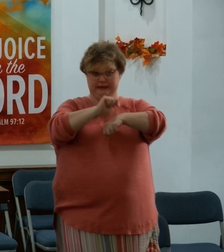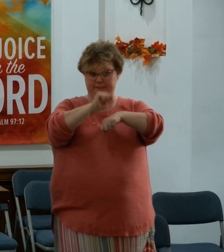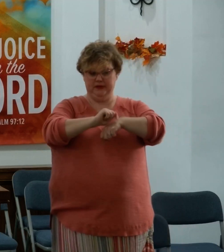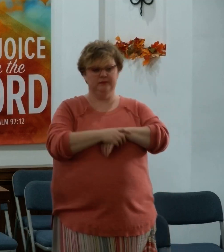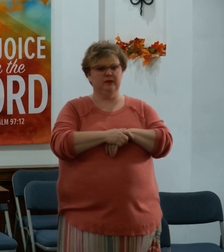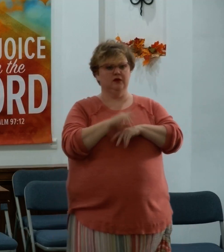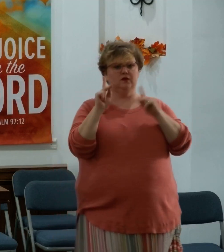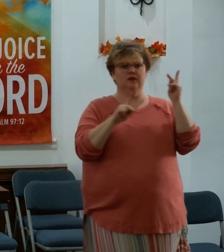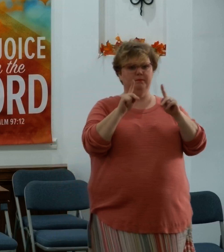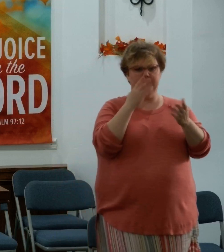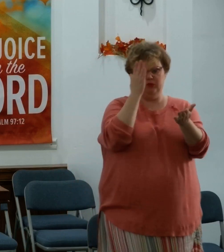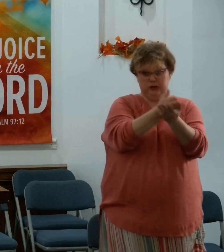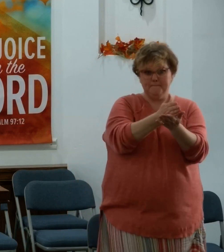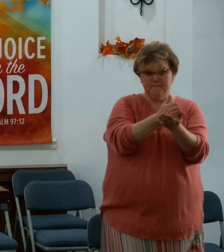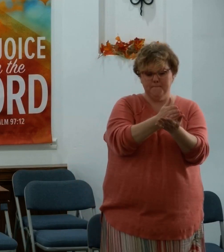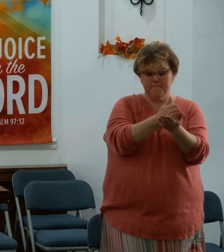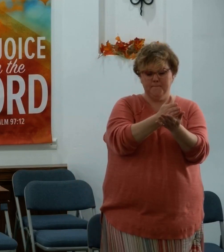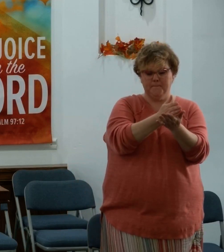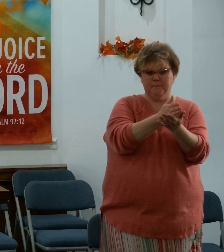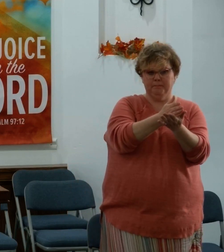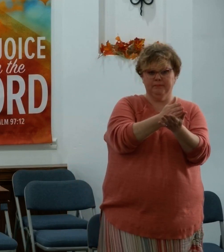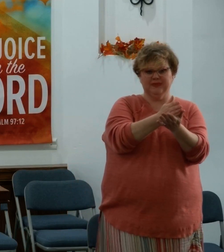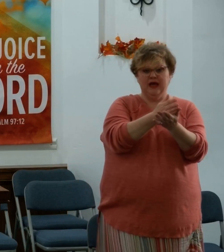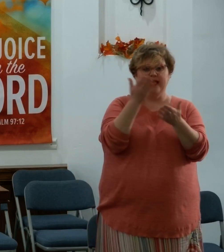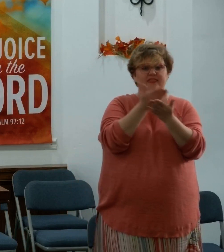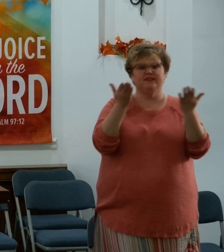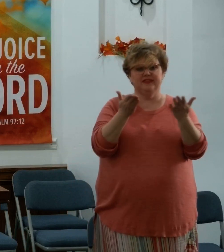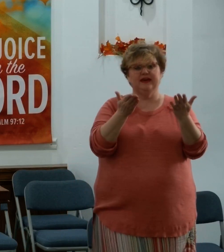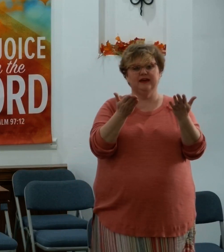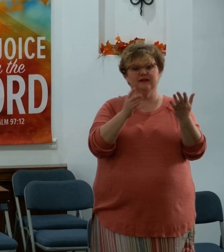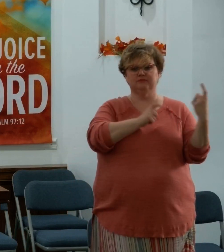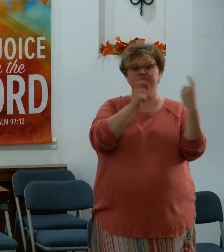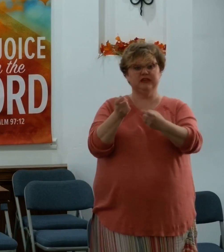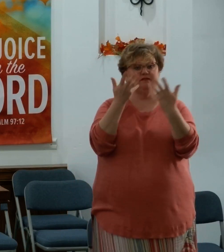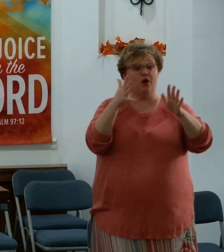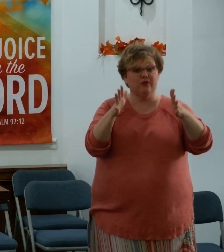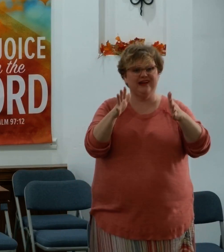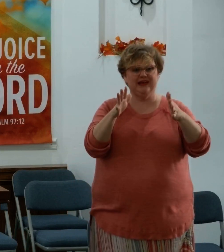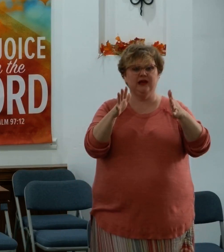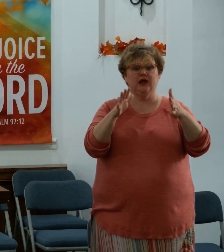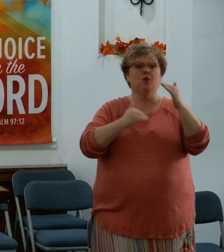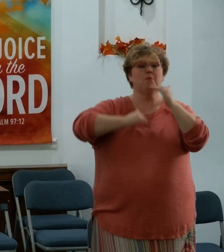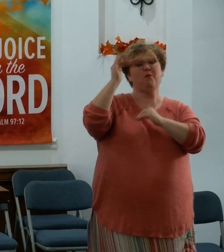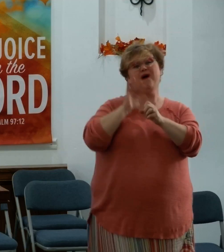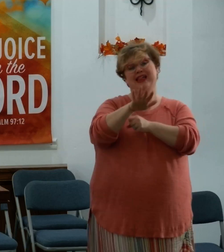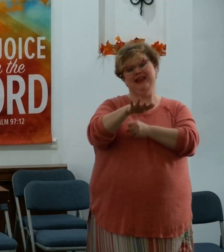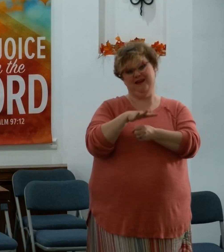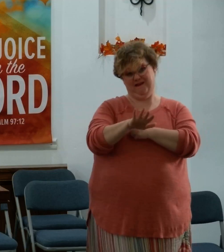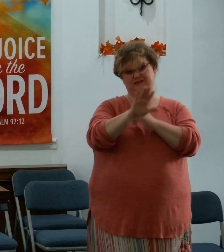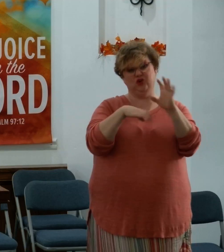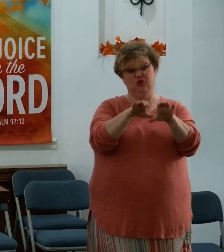restrained from bringing more because what they already had was more than enough to do all the work.